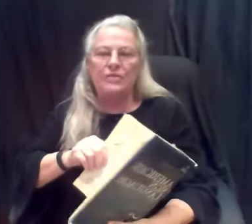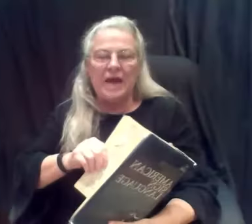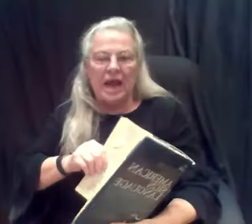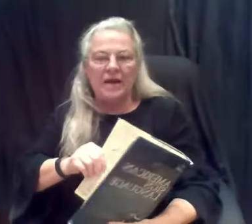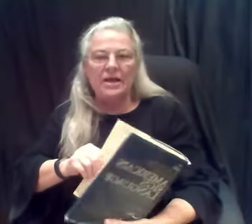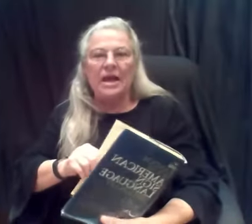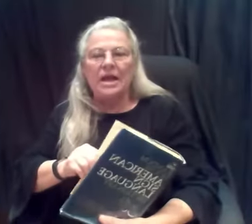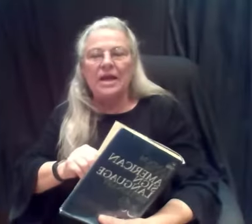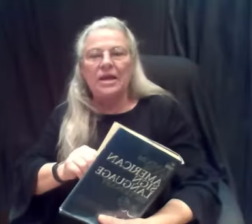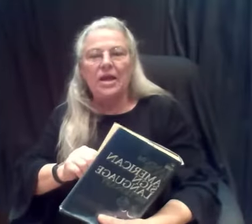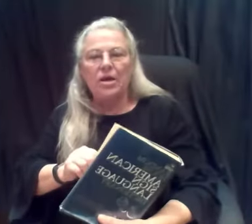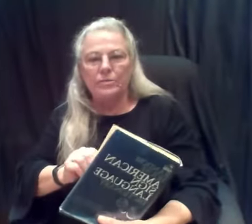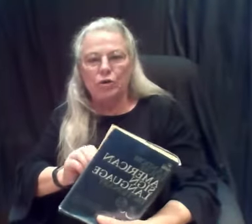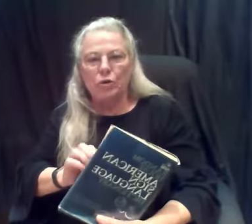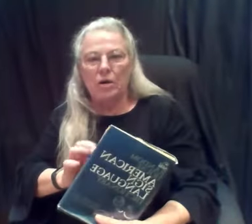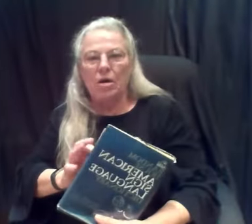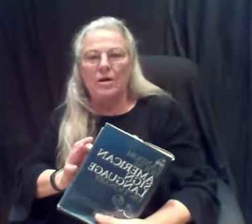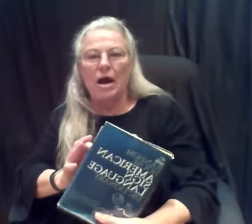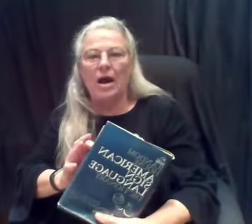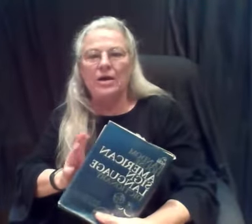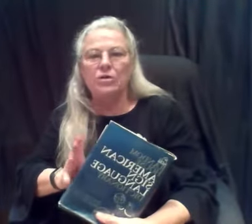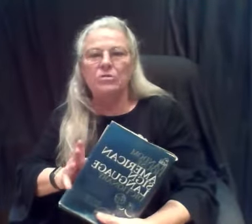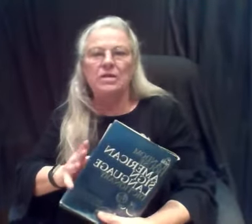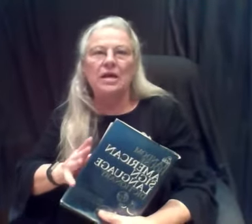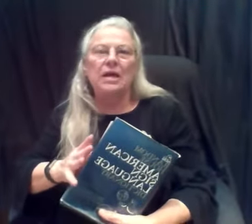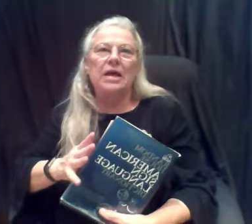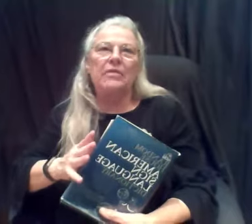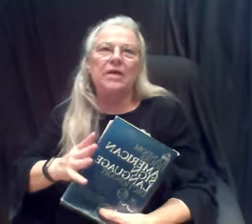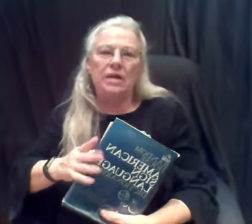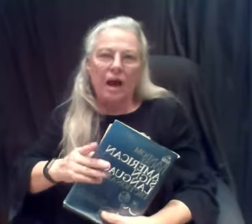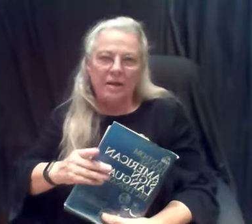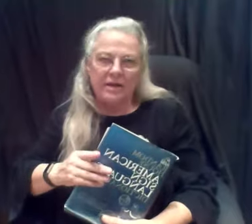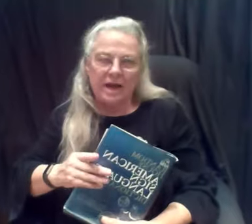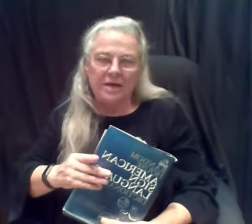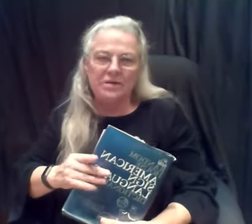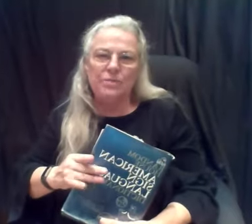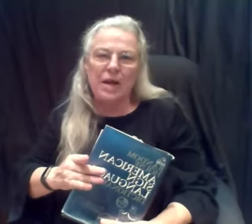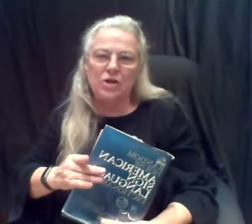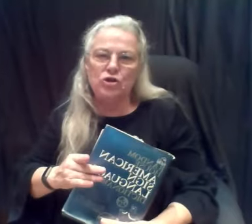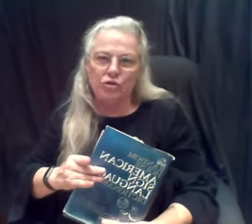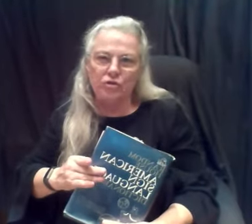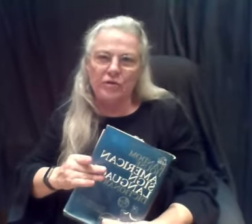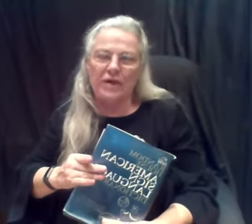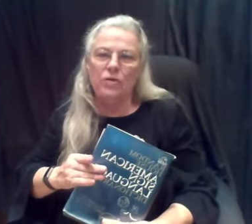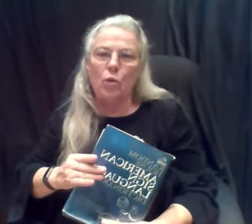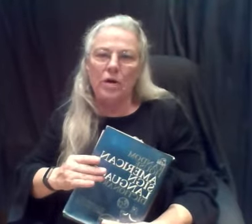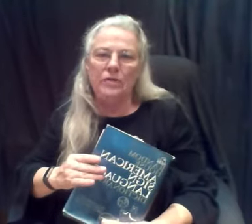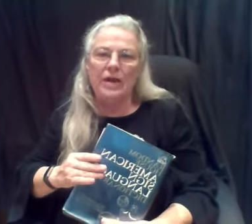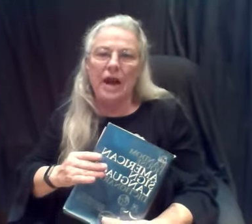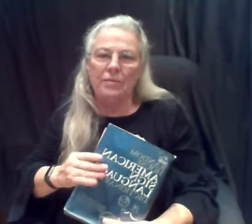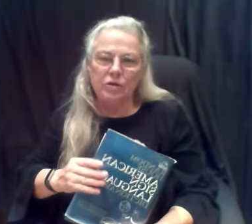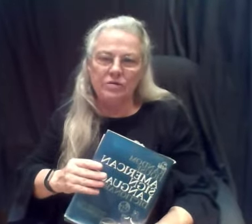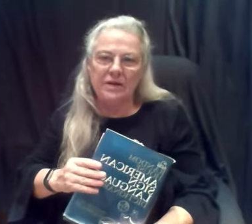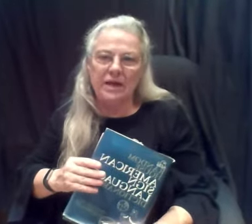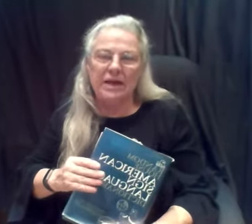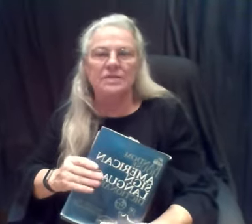that, it helps you along. Now, I use the Gallaudet to make sure that the one that I'm using is